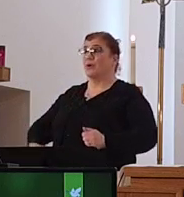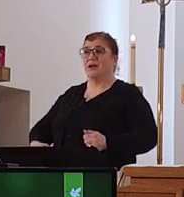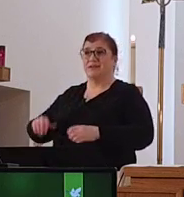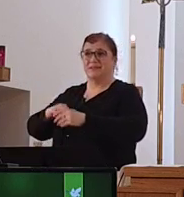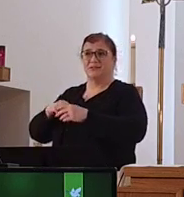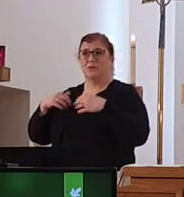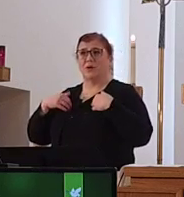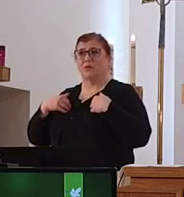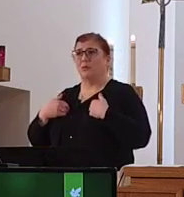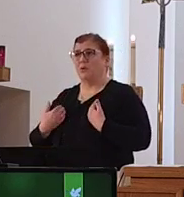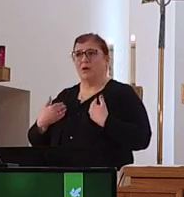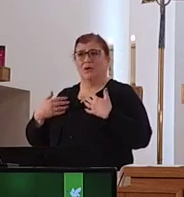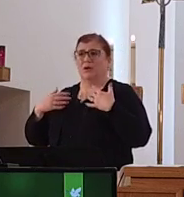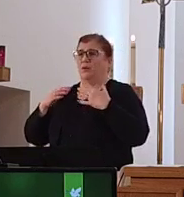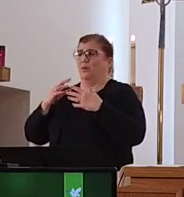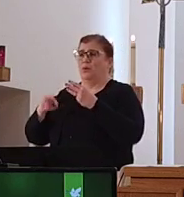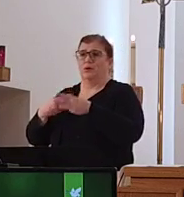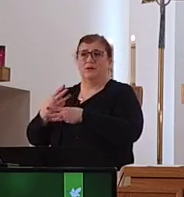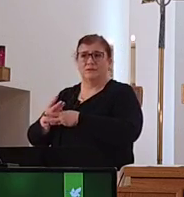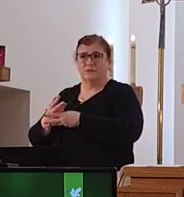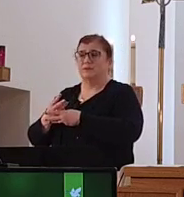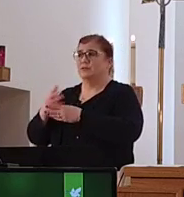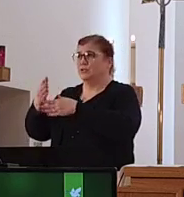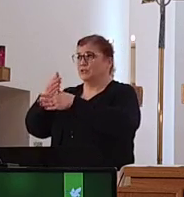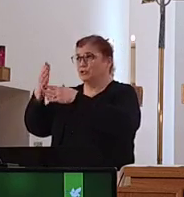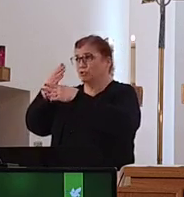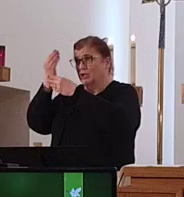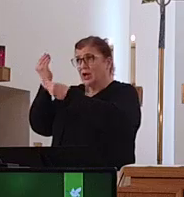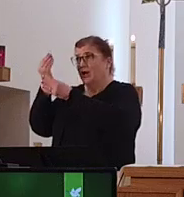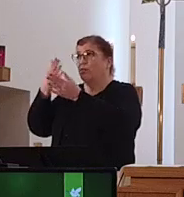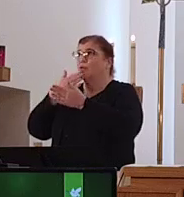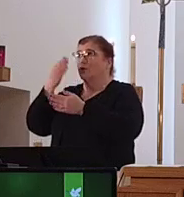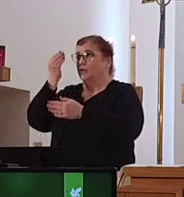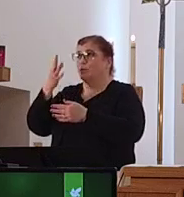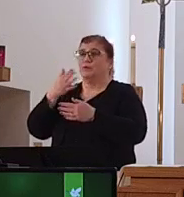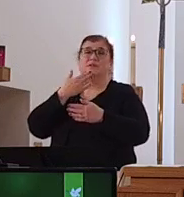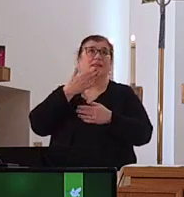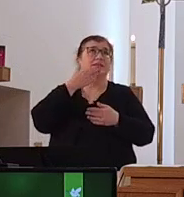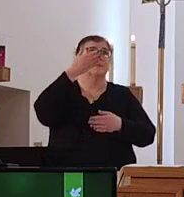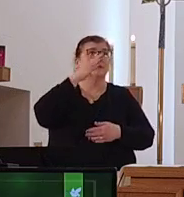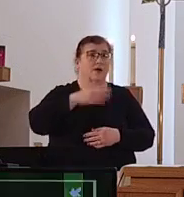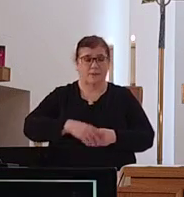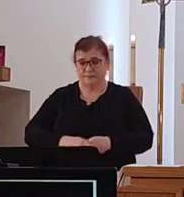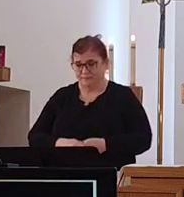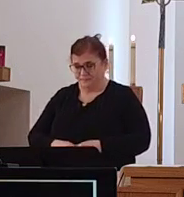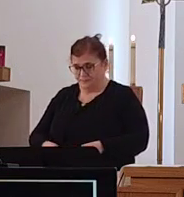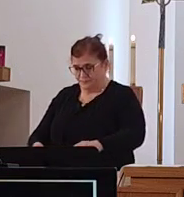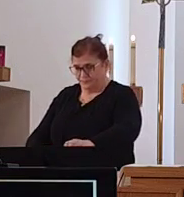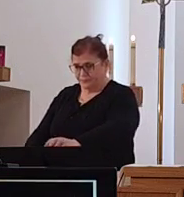a weary world. Share the good news. Thanks be to God.